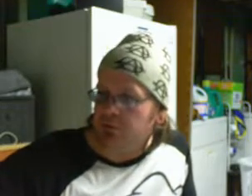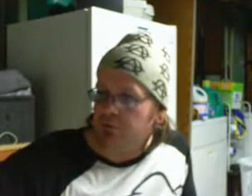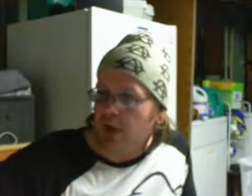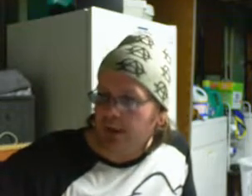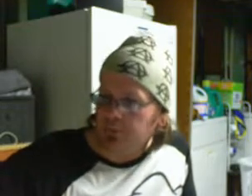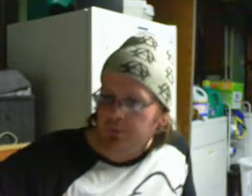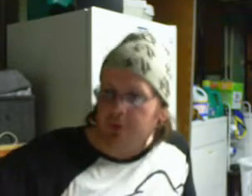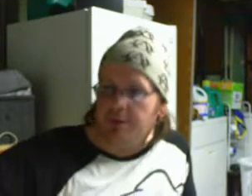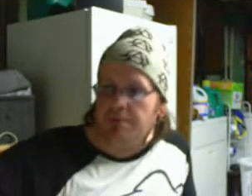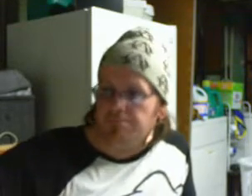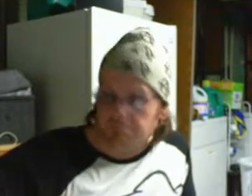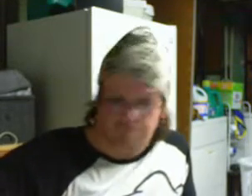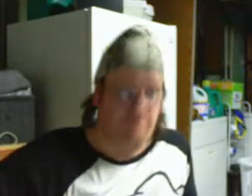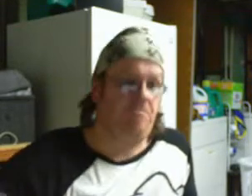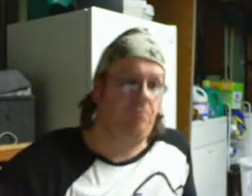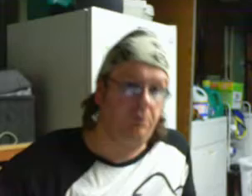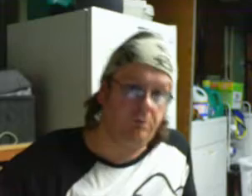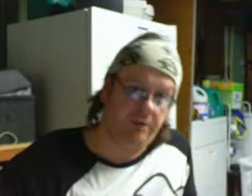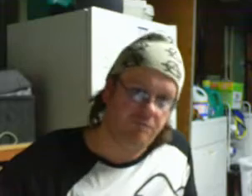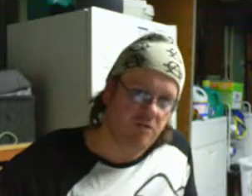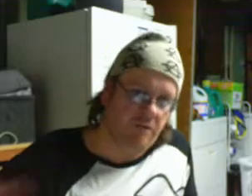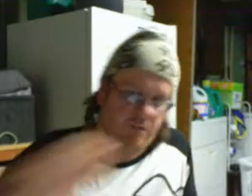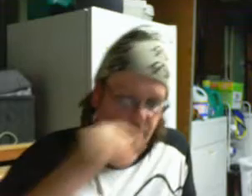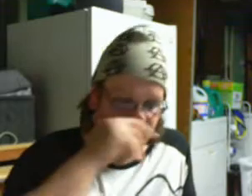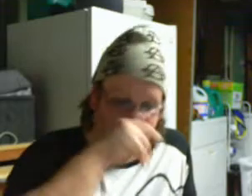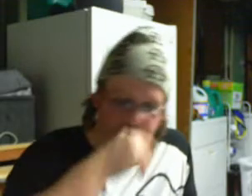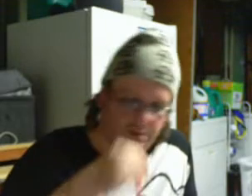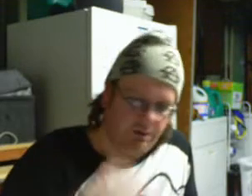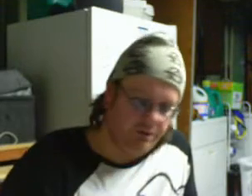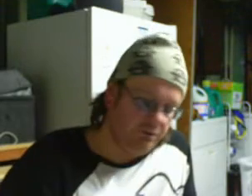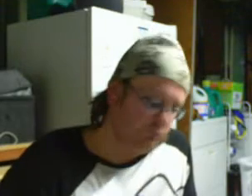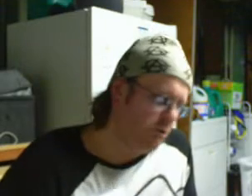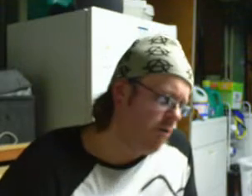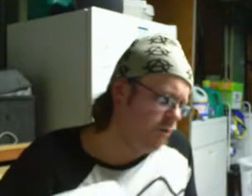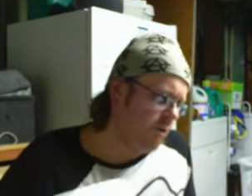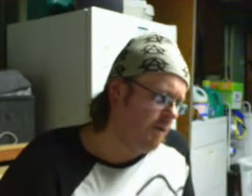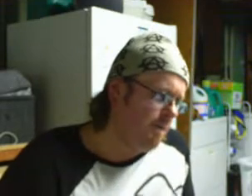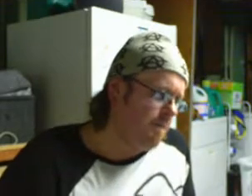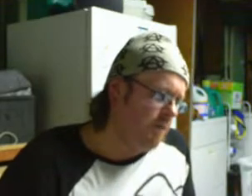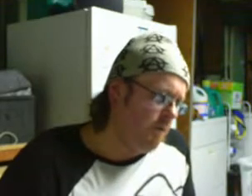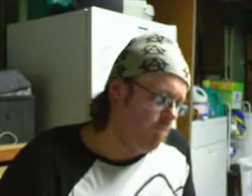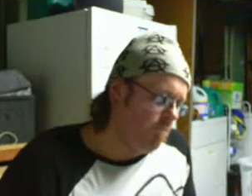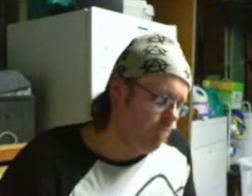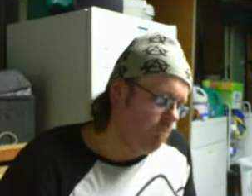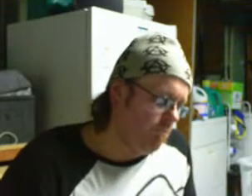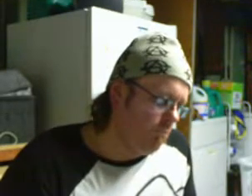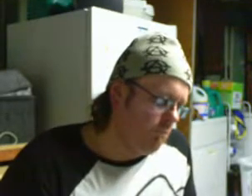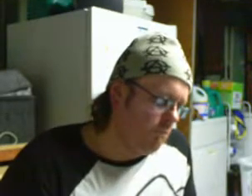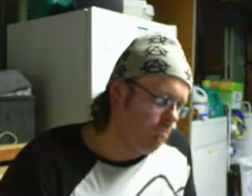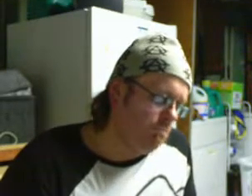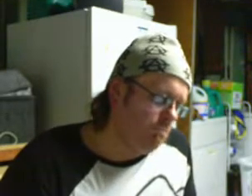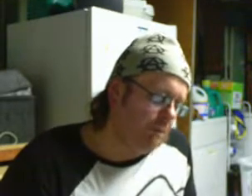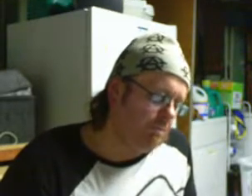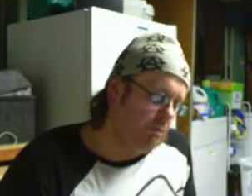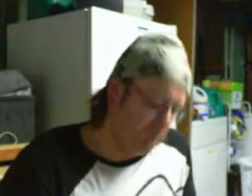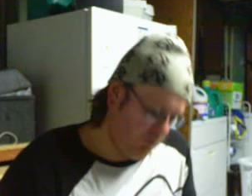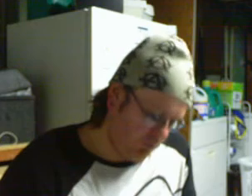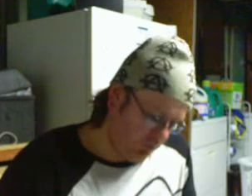child, and people do what they want, and he disregards it. Now, people are always like, well, he